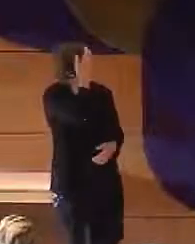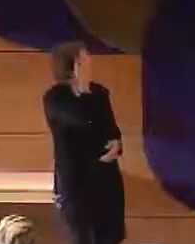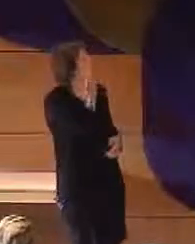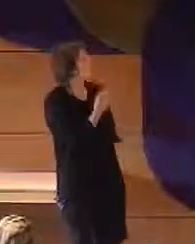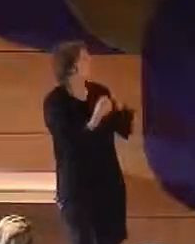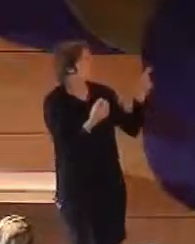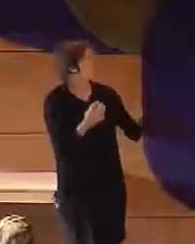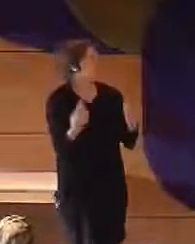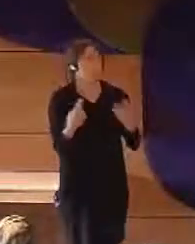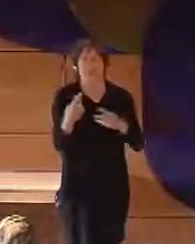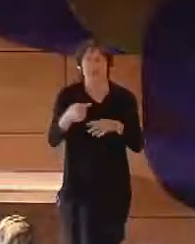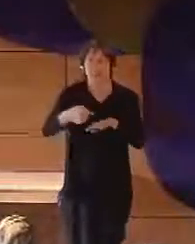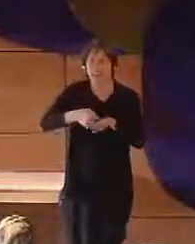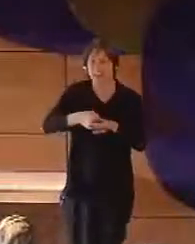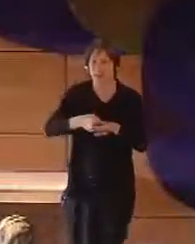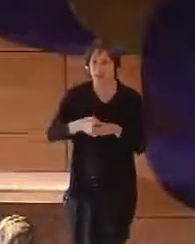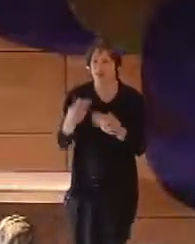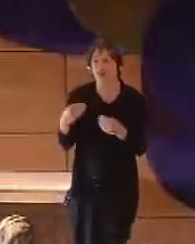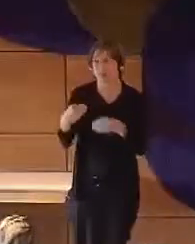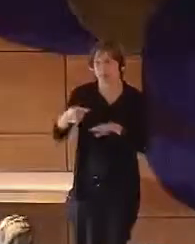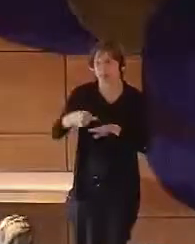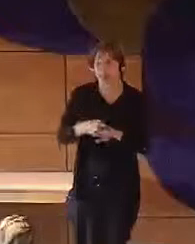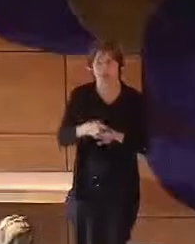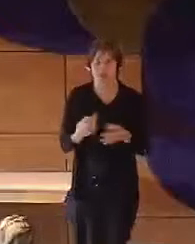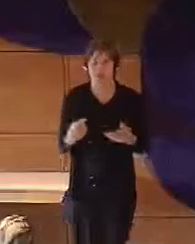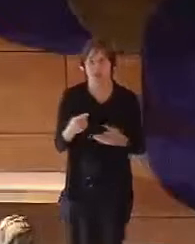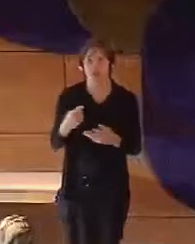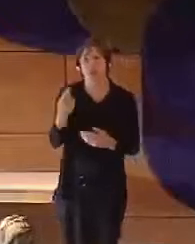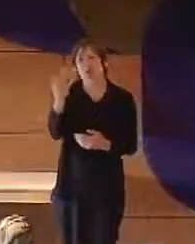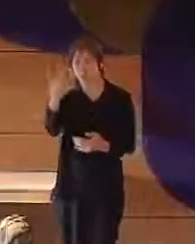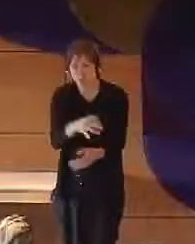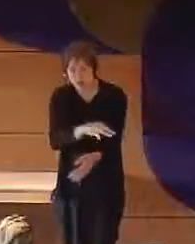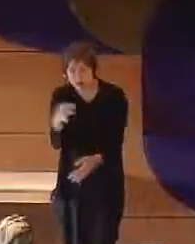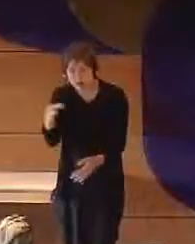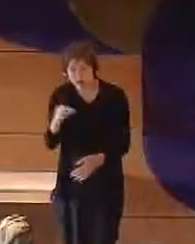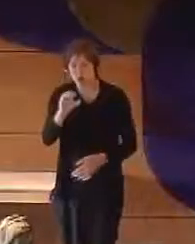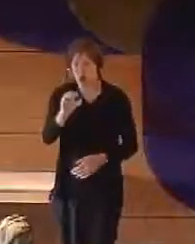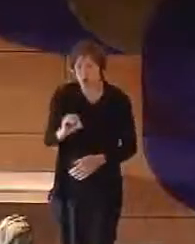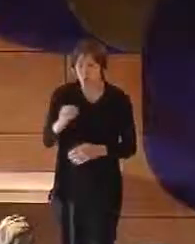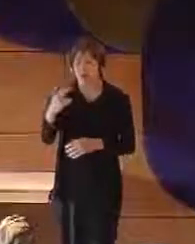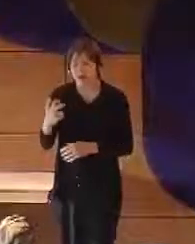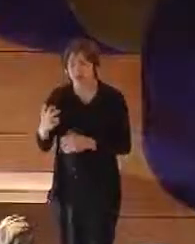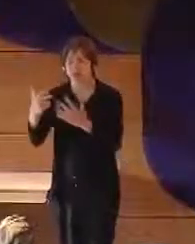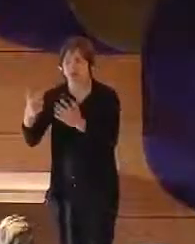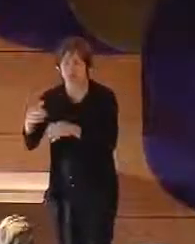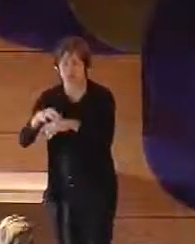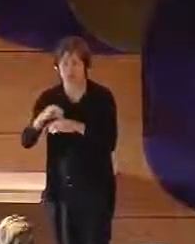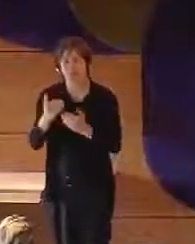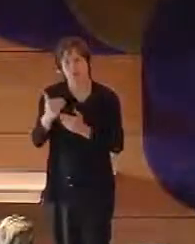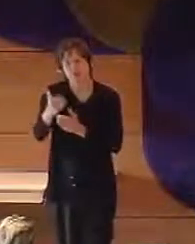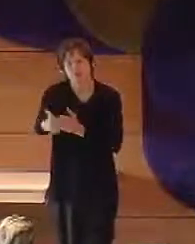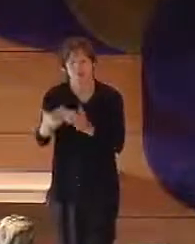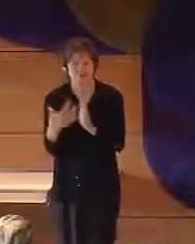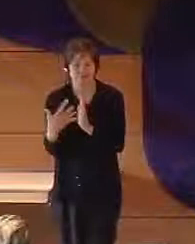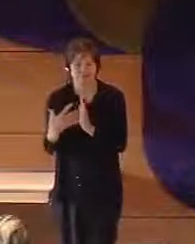You get blood samples at 0 and 30 and 60 minutes. This one usually involves a number of injections and measuring